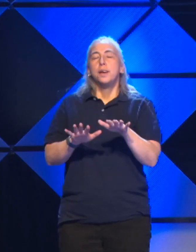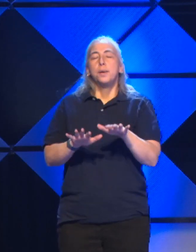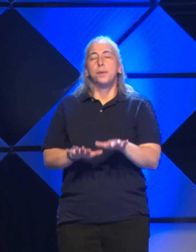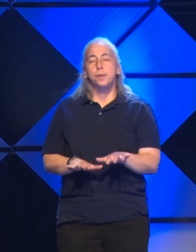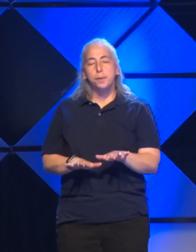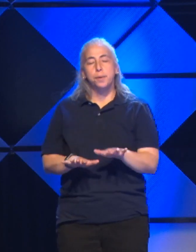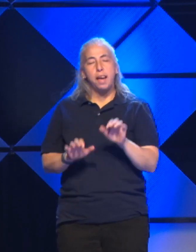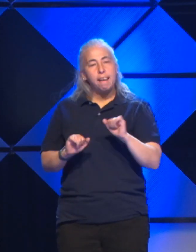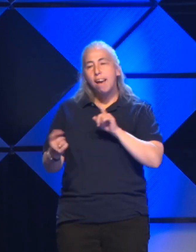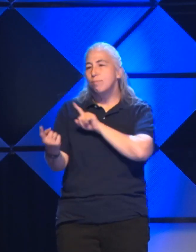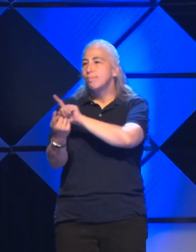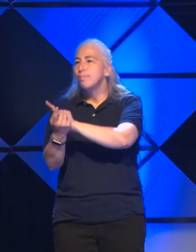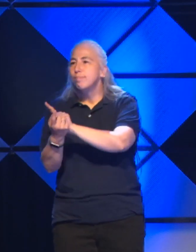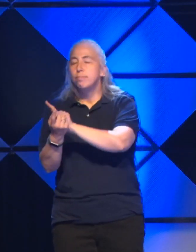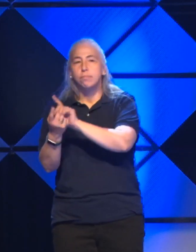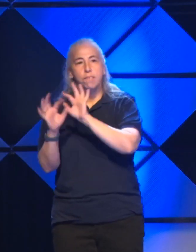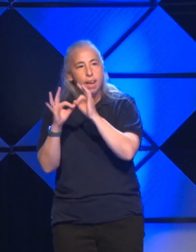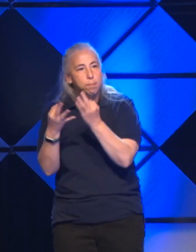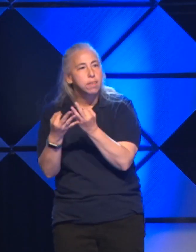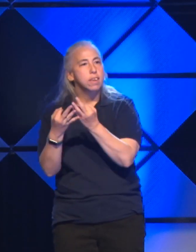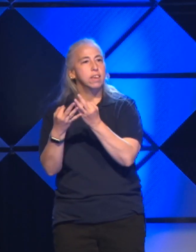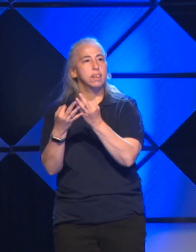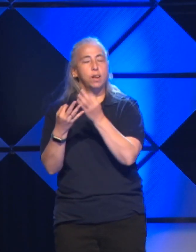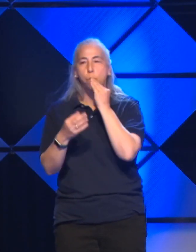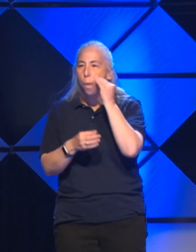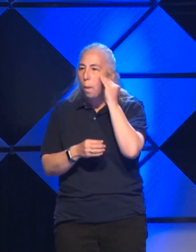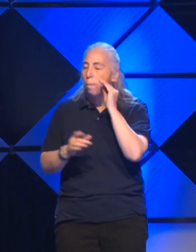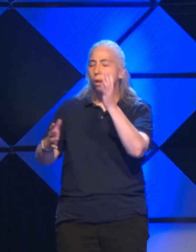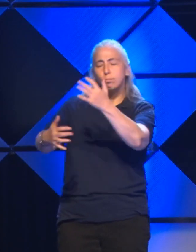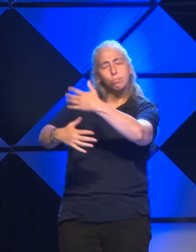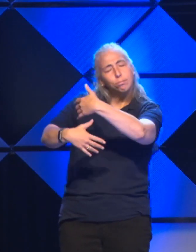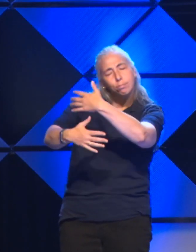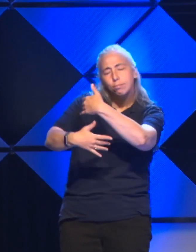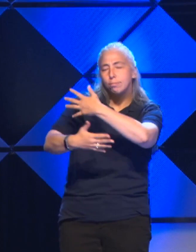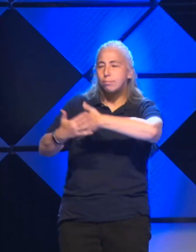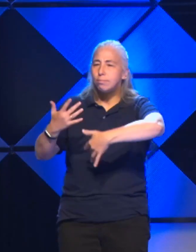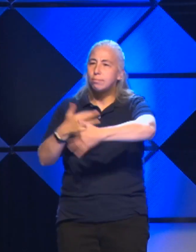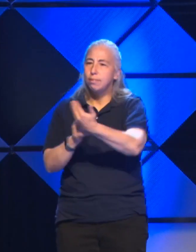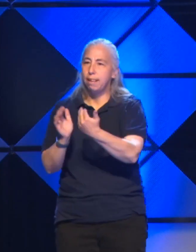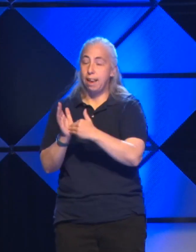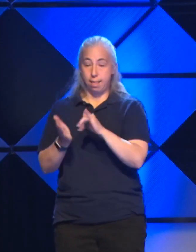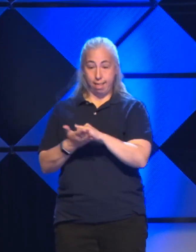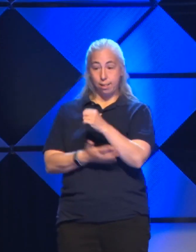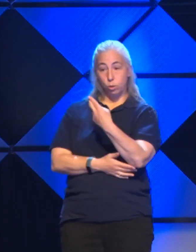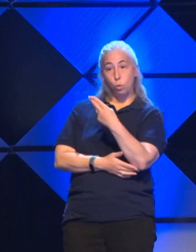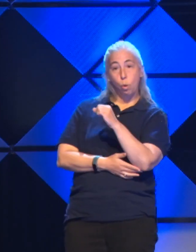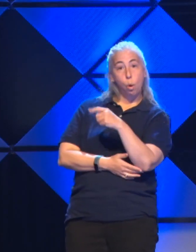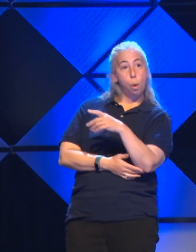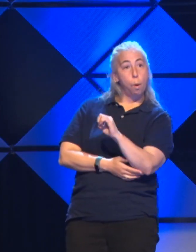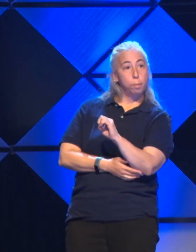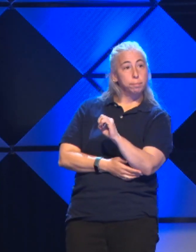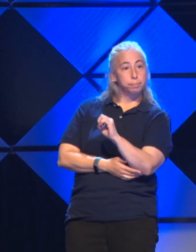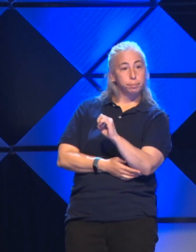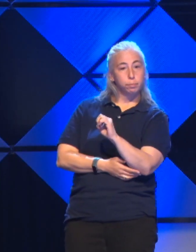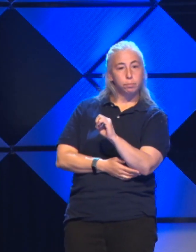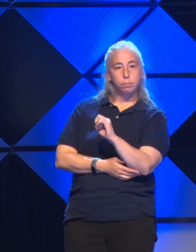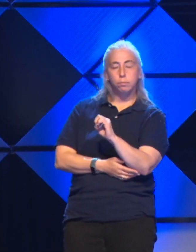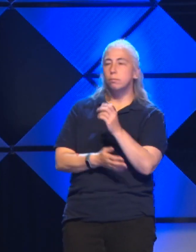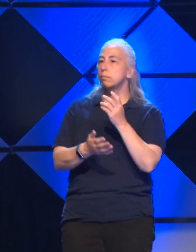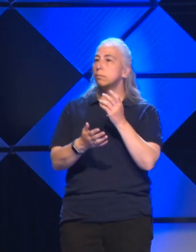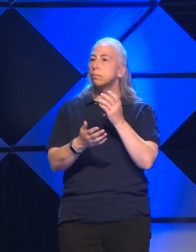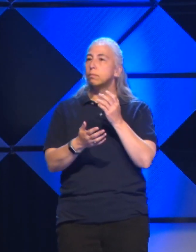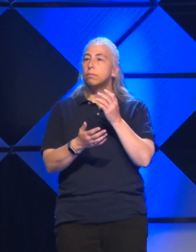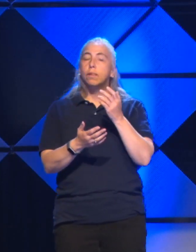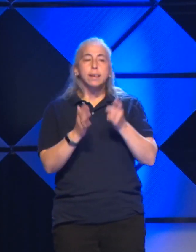families. That's what hope is doing. Despite the fact of the realities that sometimes